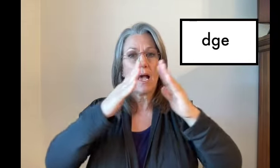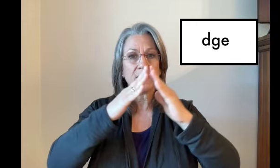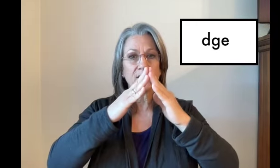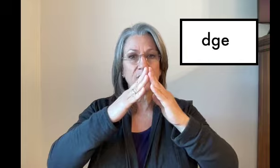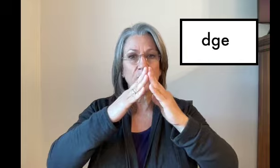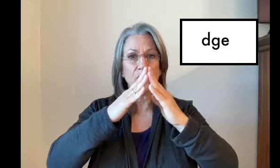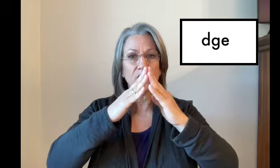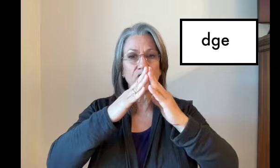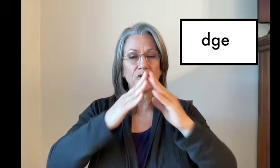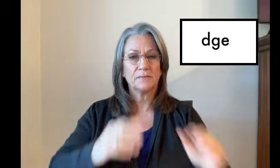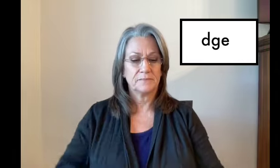as in bridge.